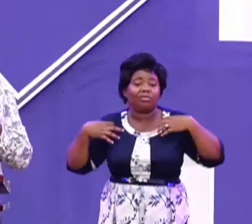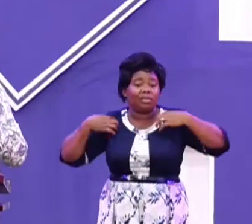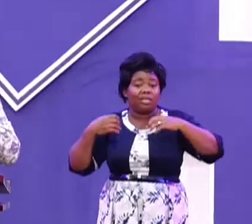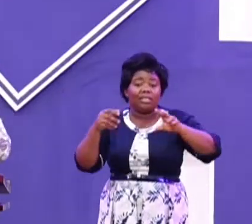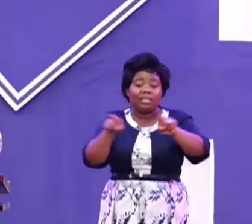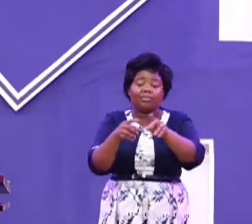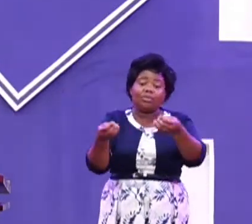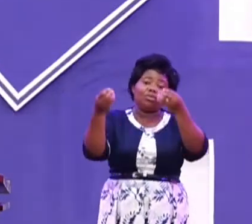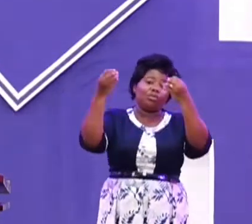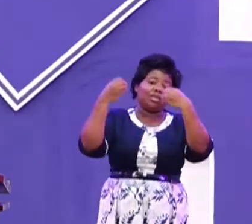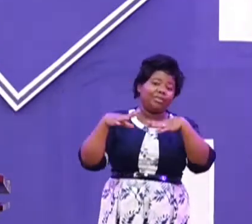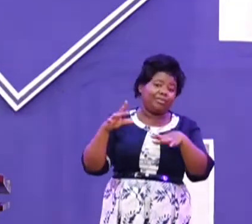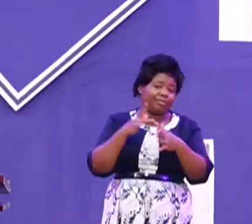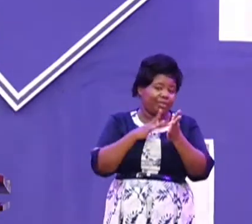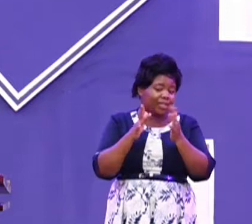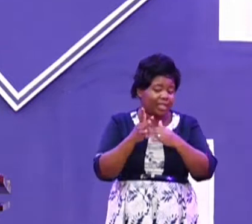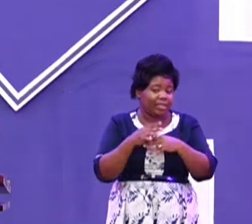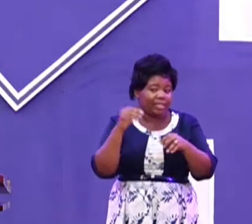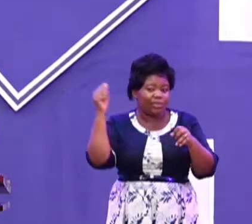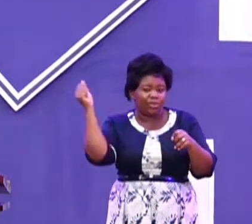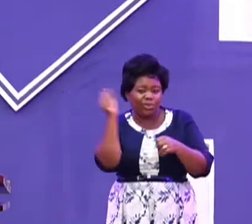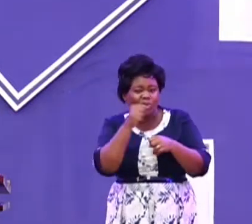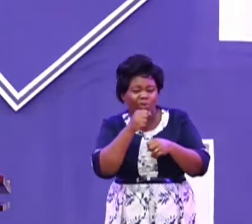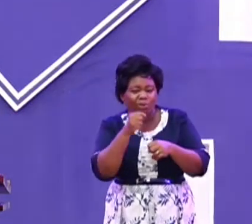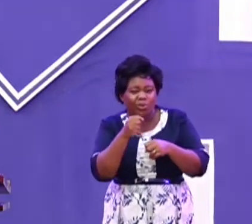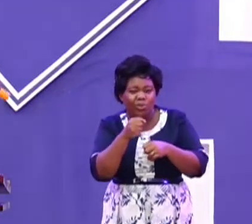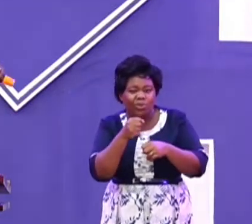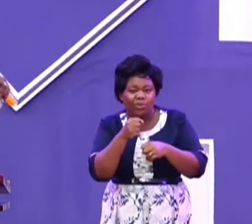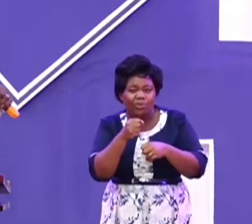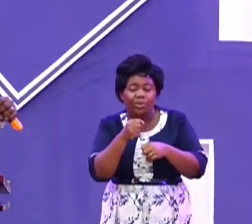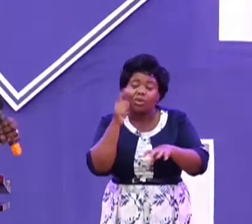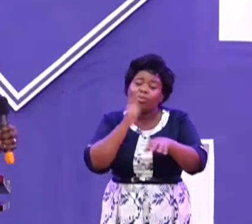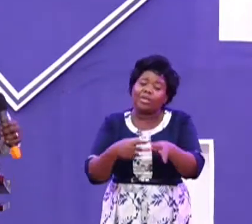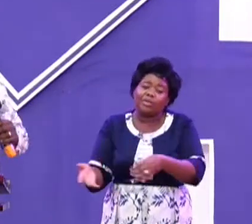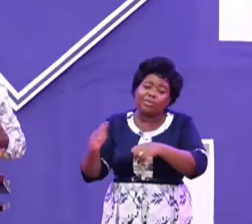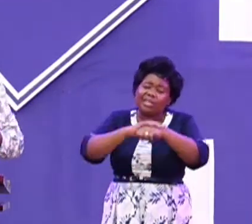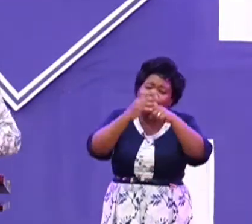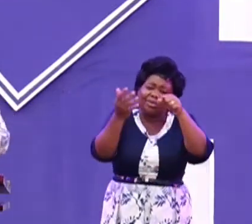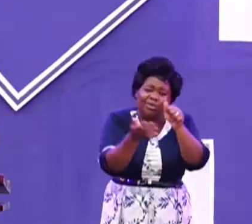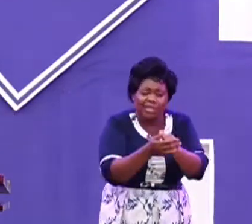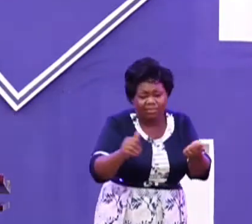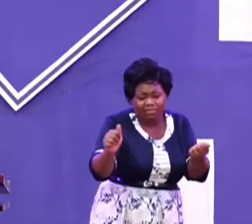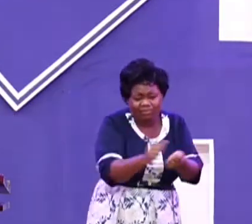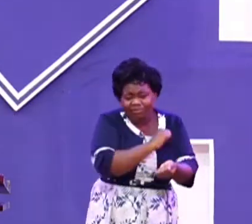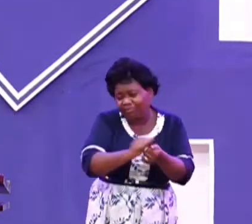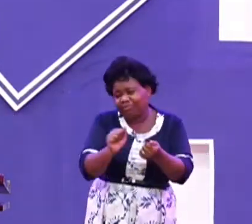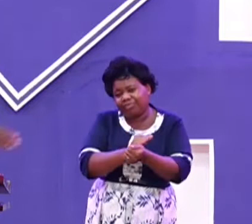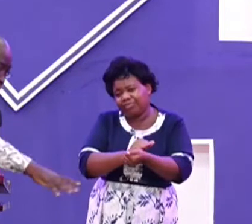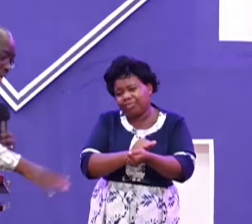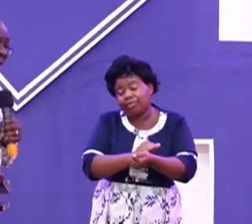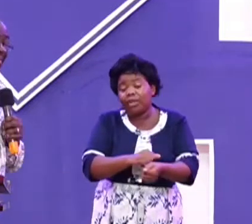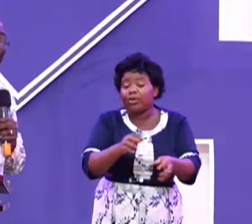you're dressing. In those torn clothes, if you bring shoes that are torn